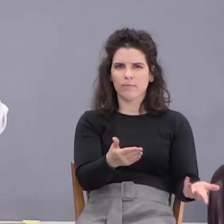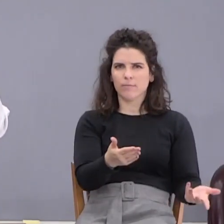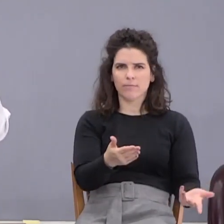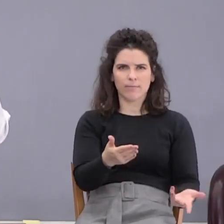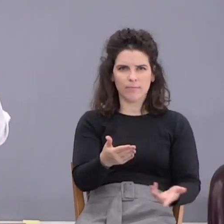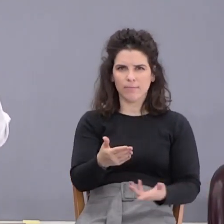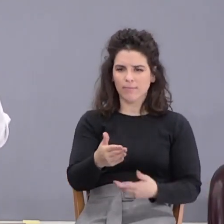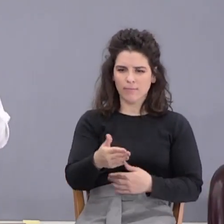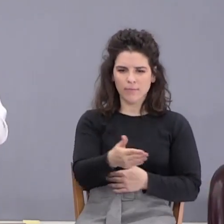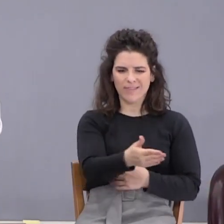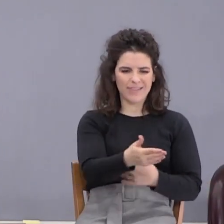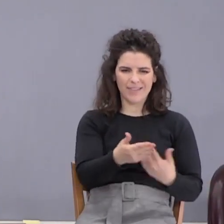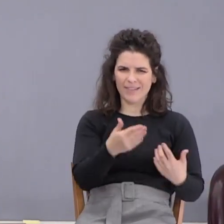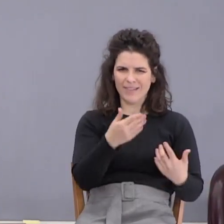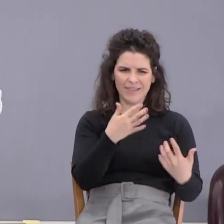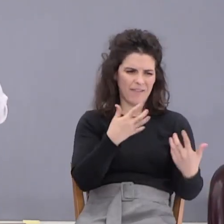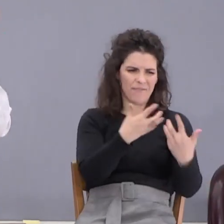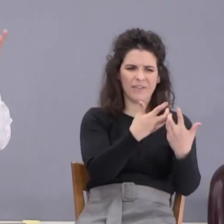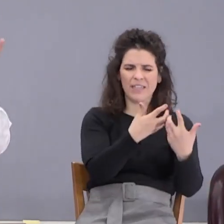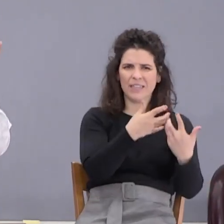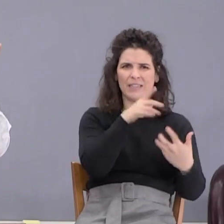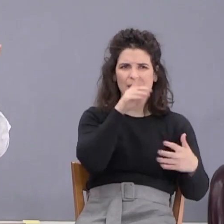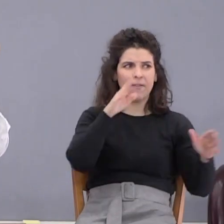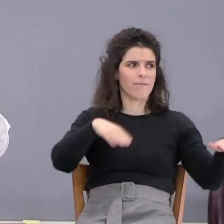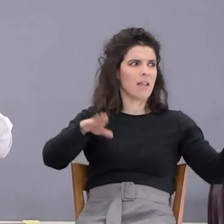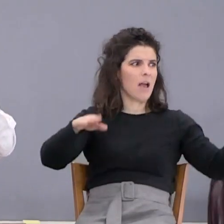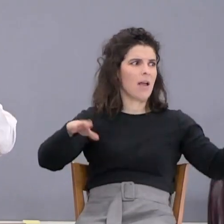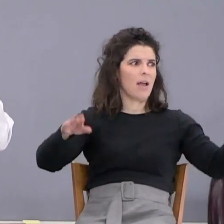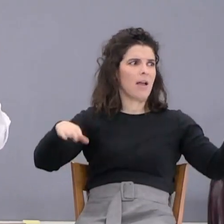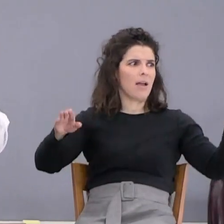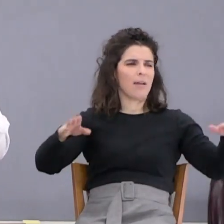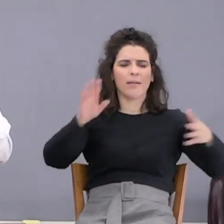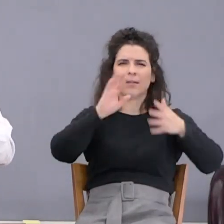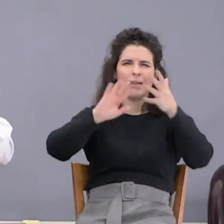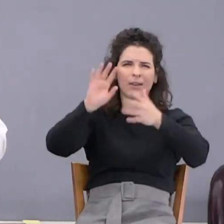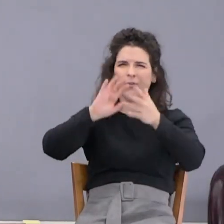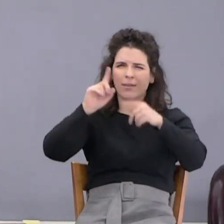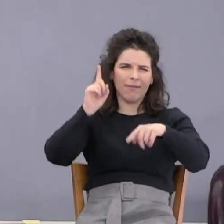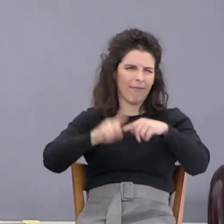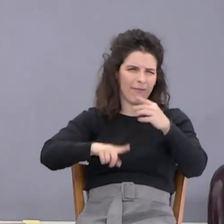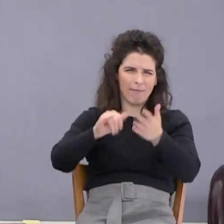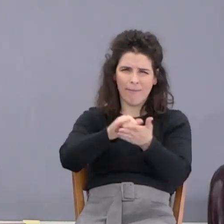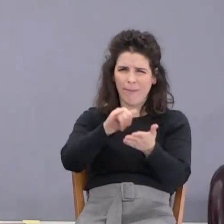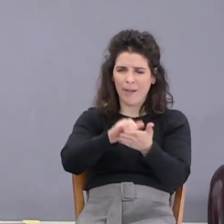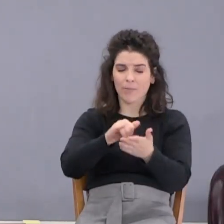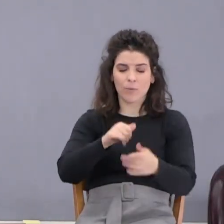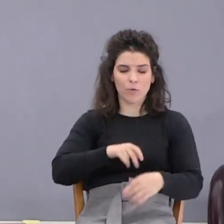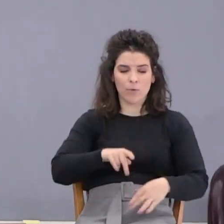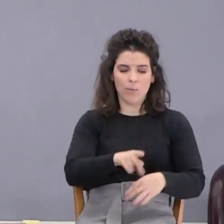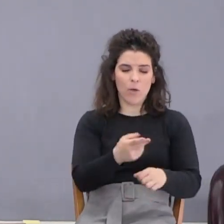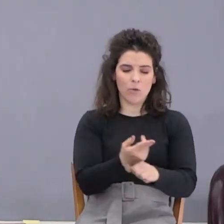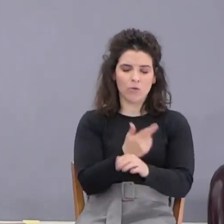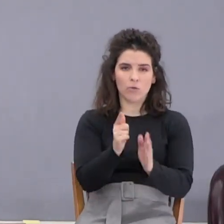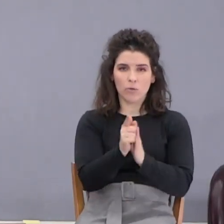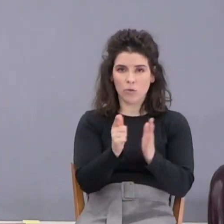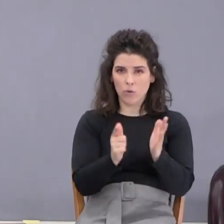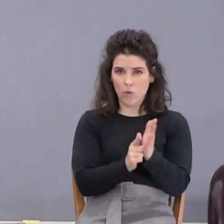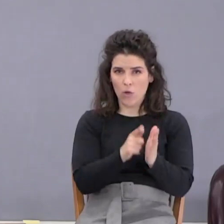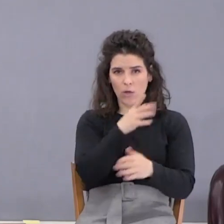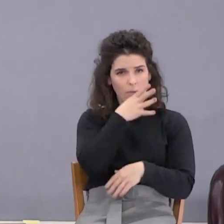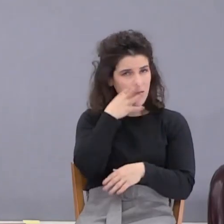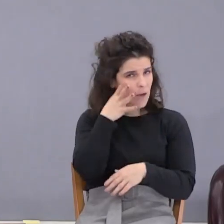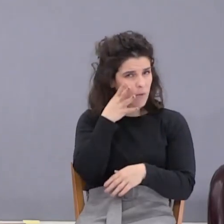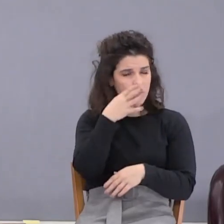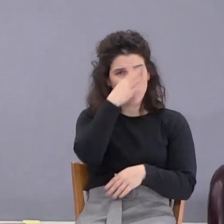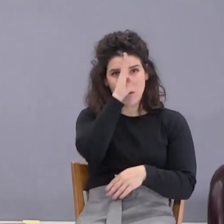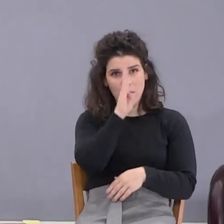isn't fit to fly in the air. So what Paul's getting at, using the laws of agriculture, you know what?